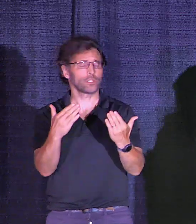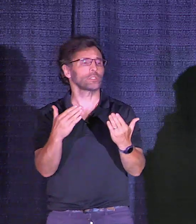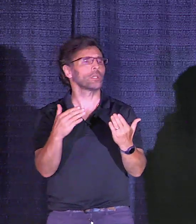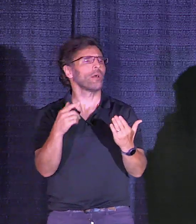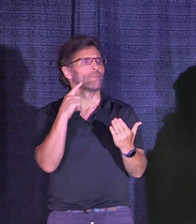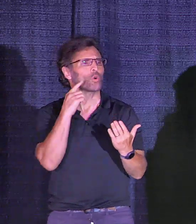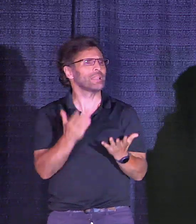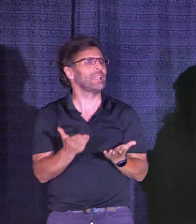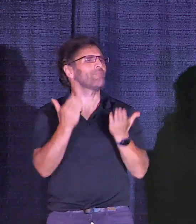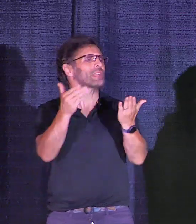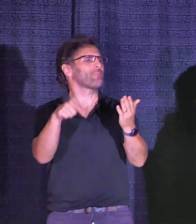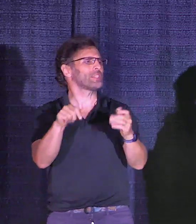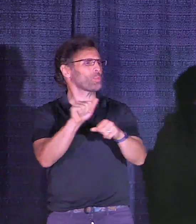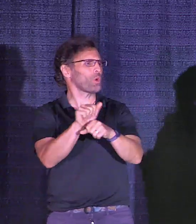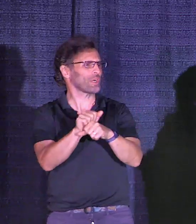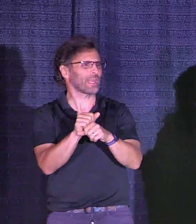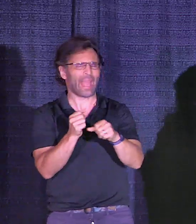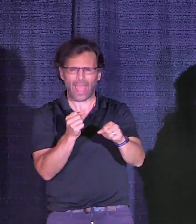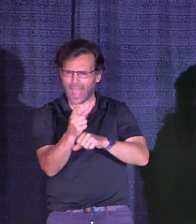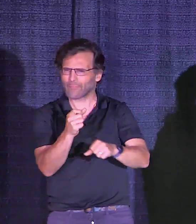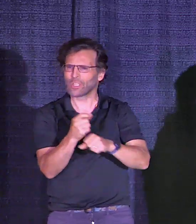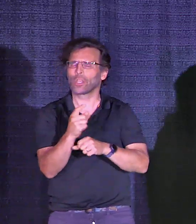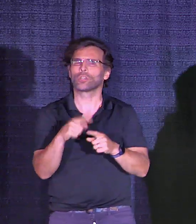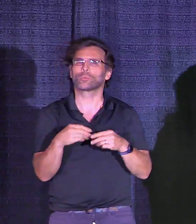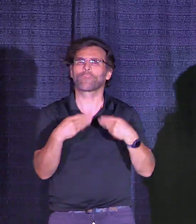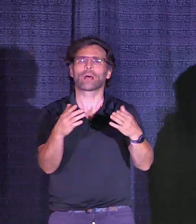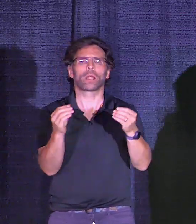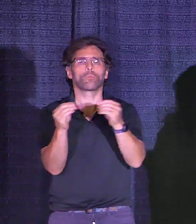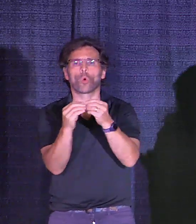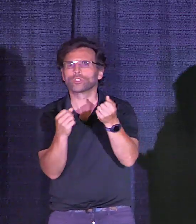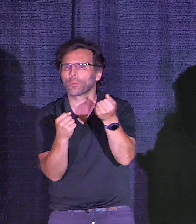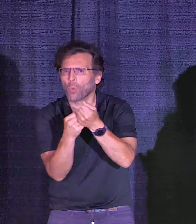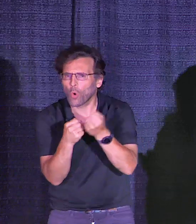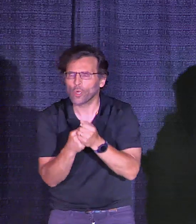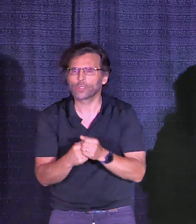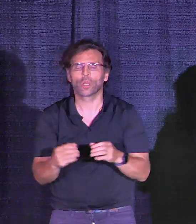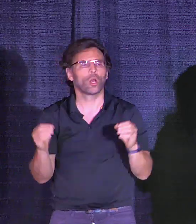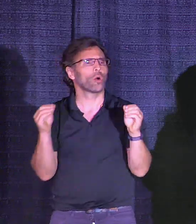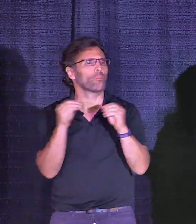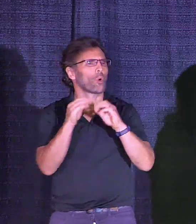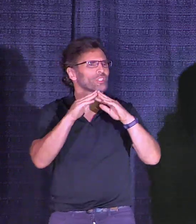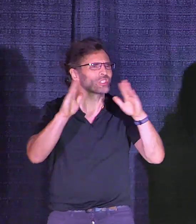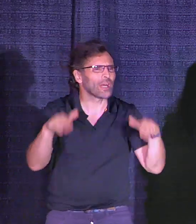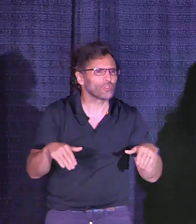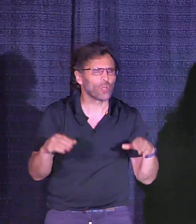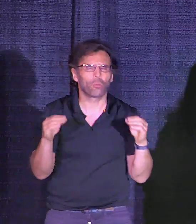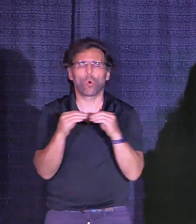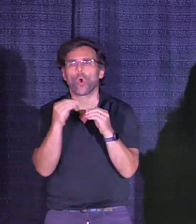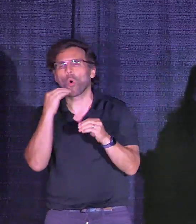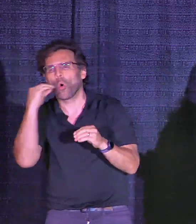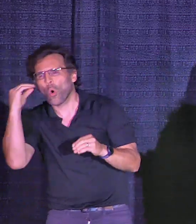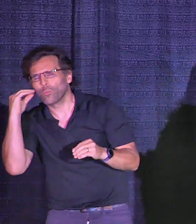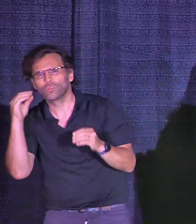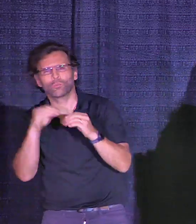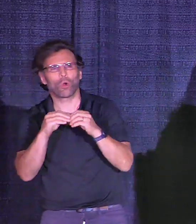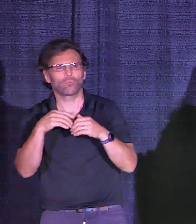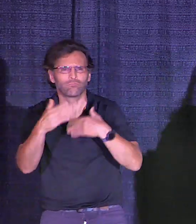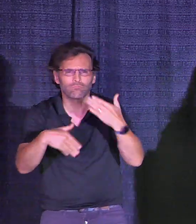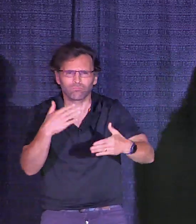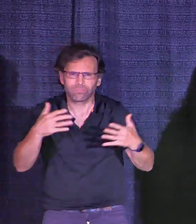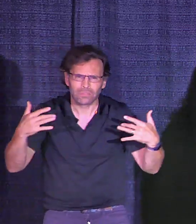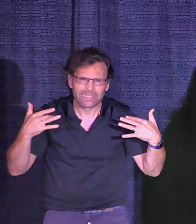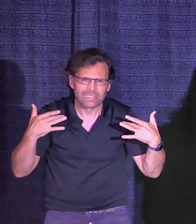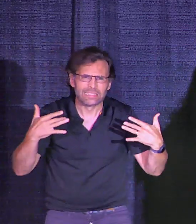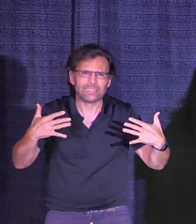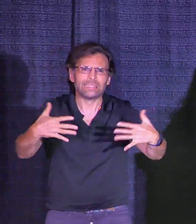for lifting up the work every year to provide more support, more shelter, more homes, and more advocacy, and